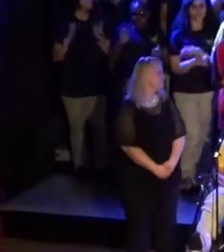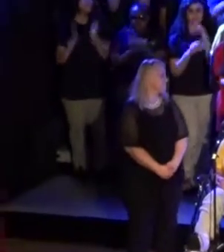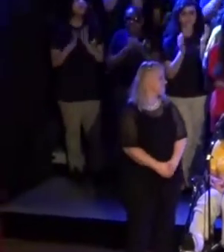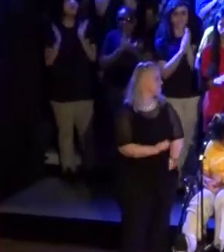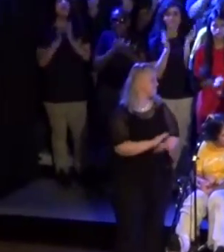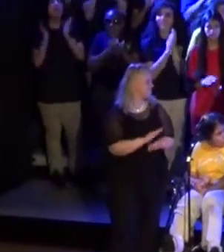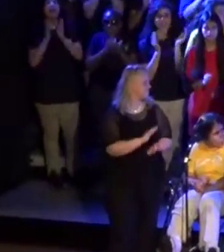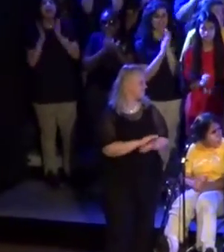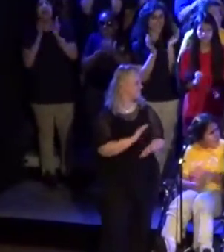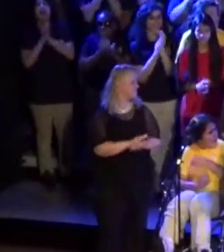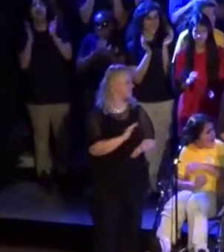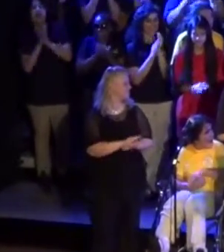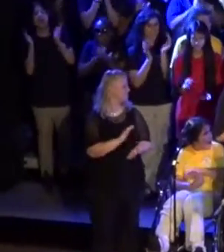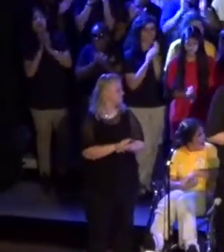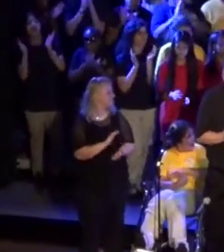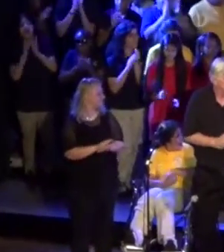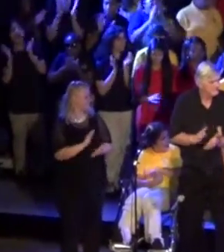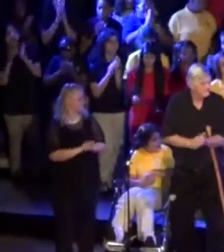Schulman.